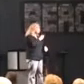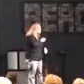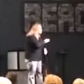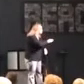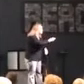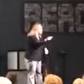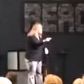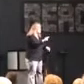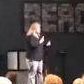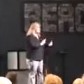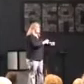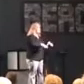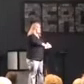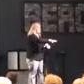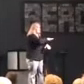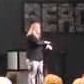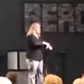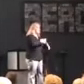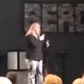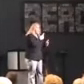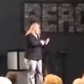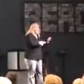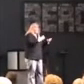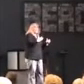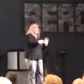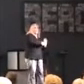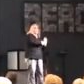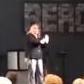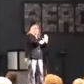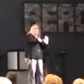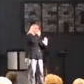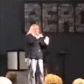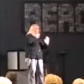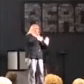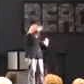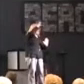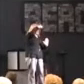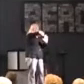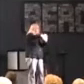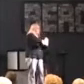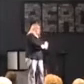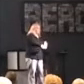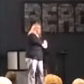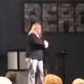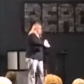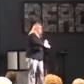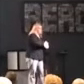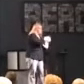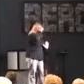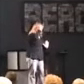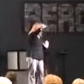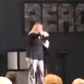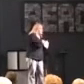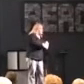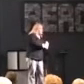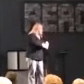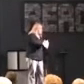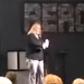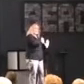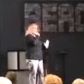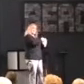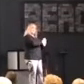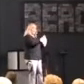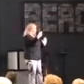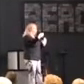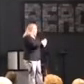what do we want them to know about Dad? What do we want on there forever? What do we want them to know